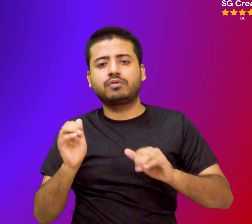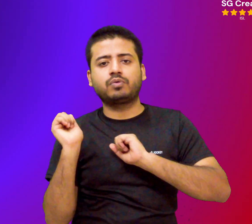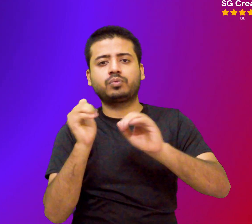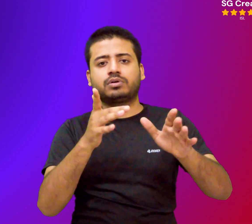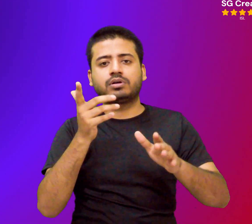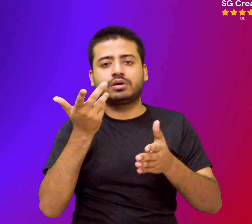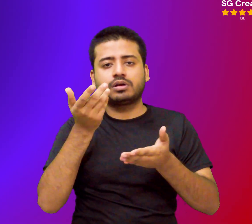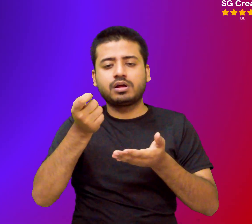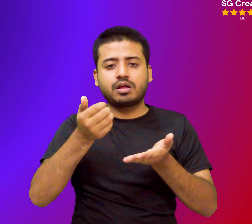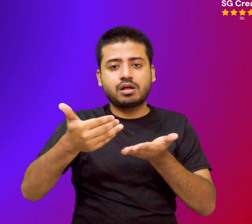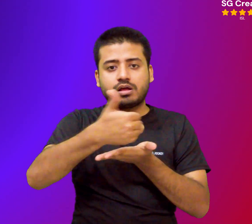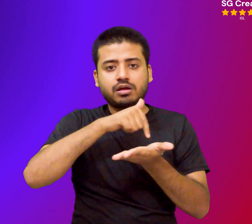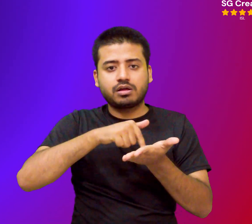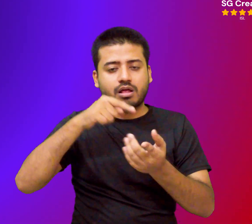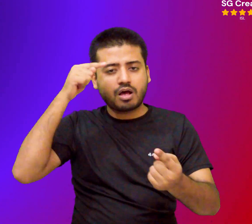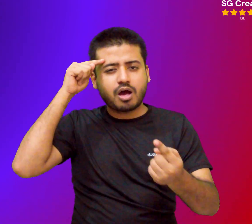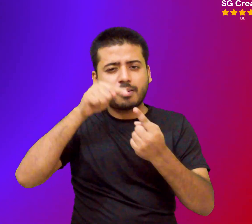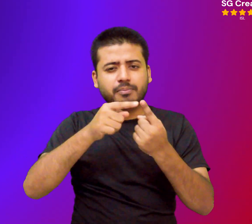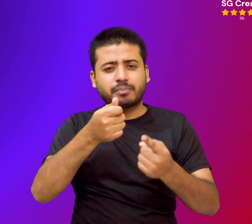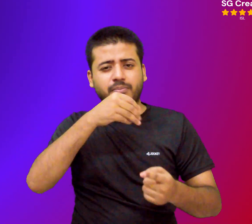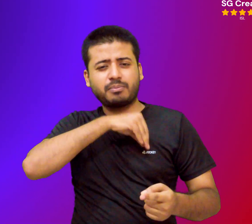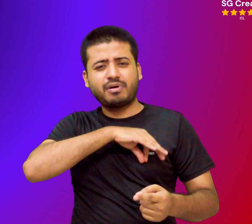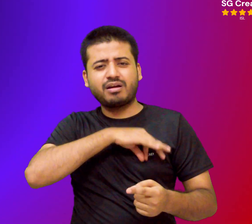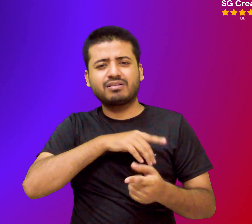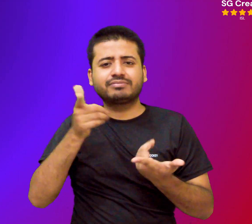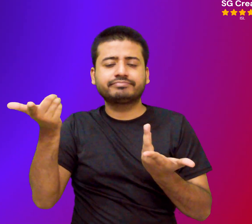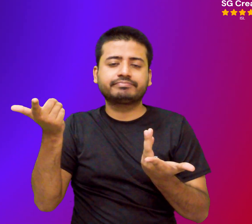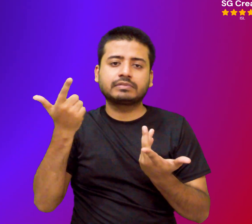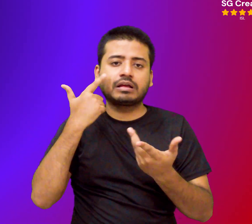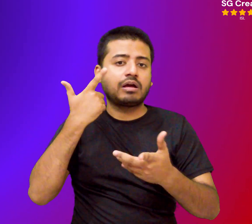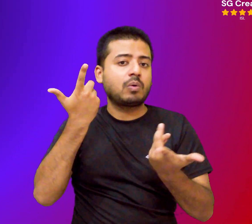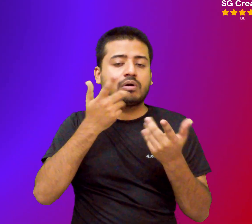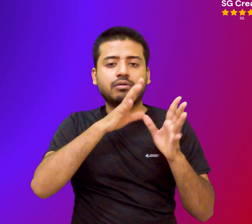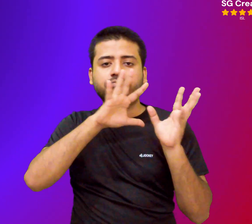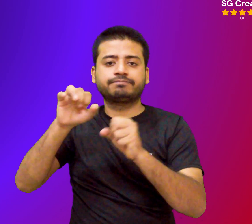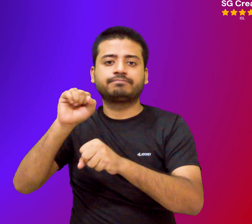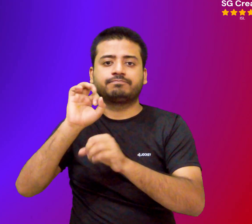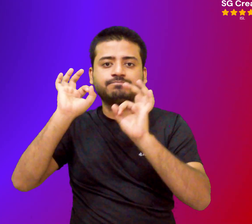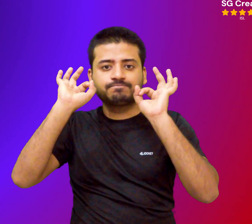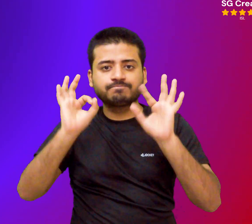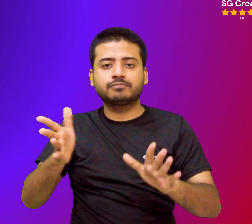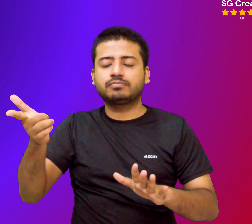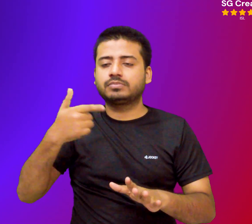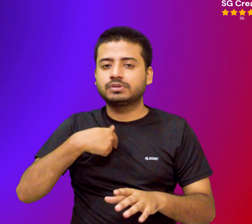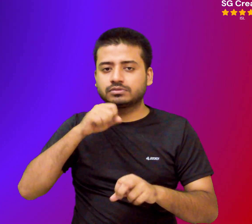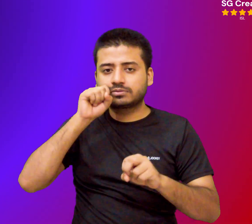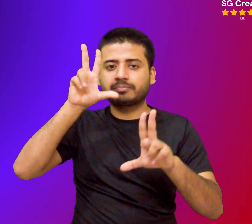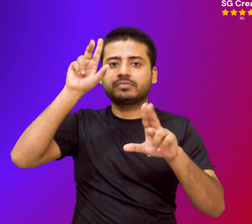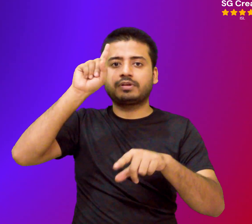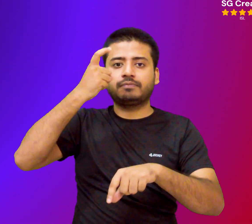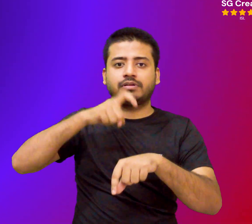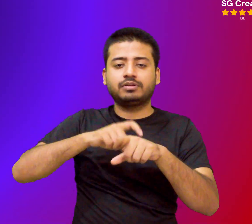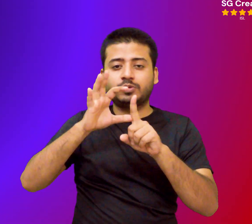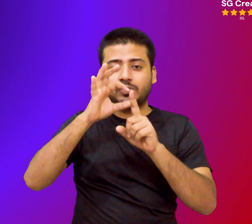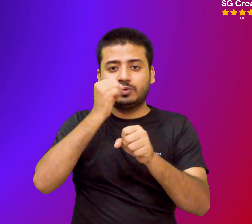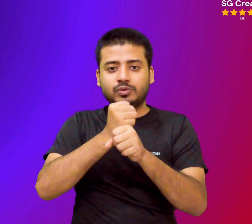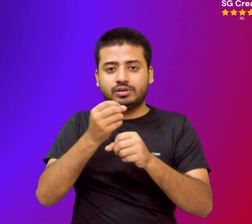salmonella, anthrax, brucellosis, hepatitis, and leptospirosis, says the health site. Food safety